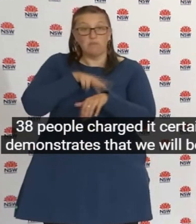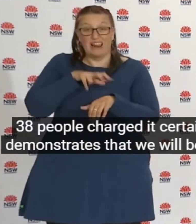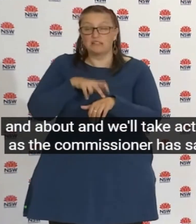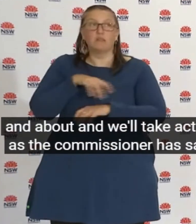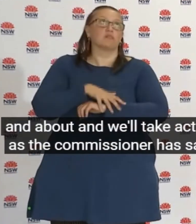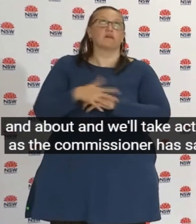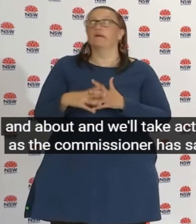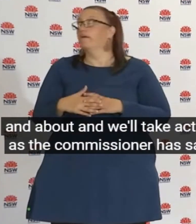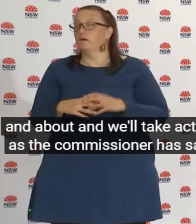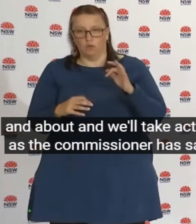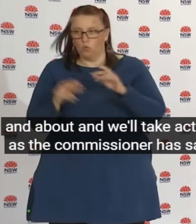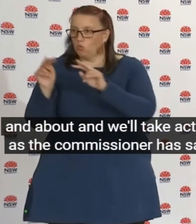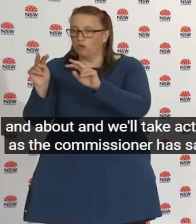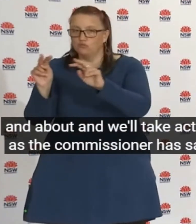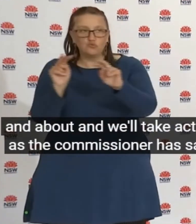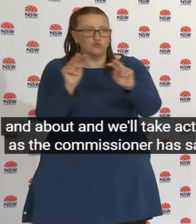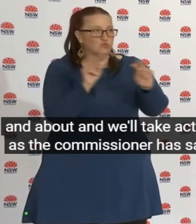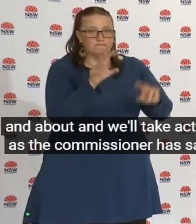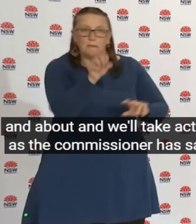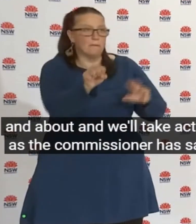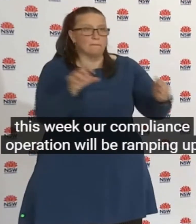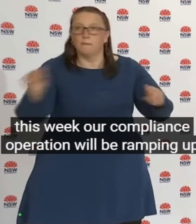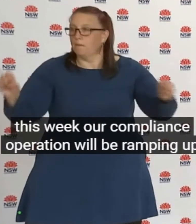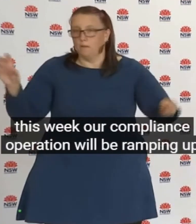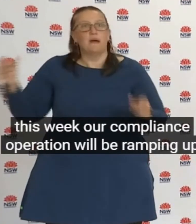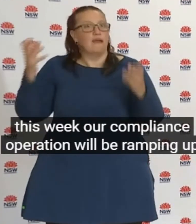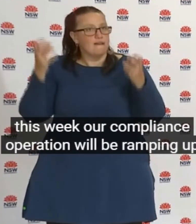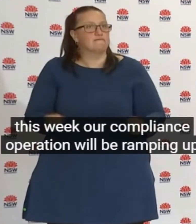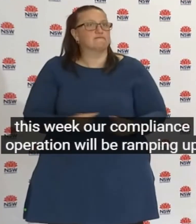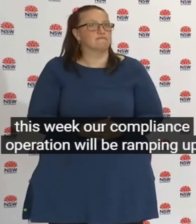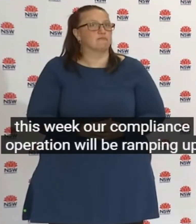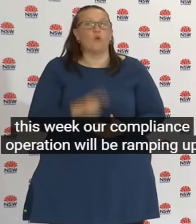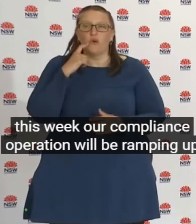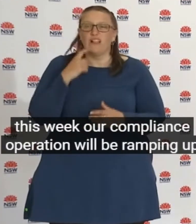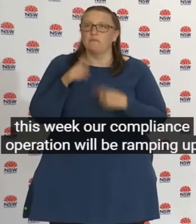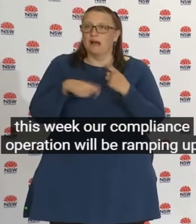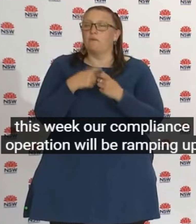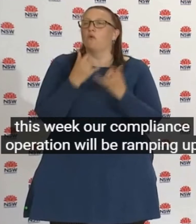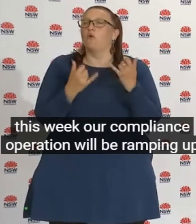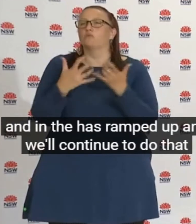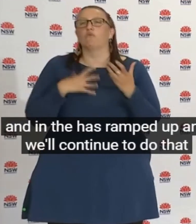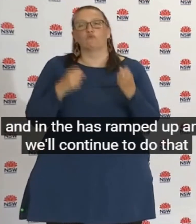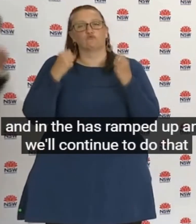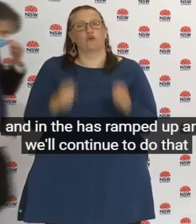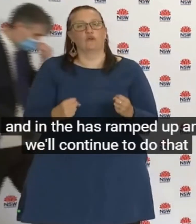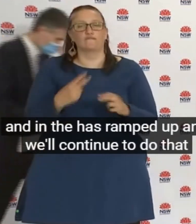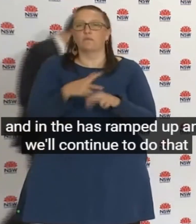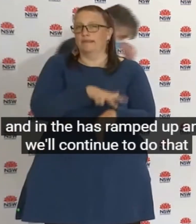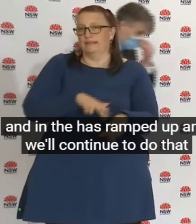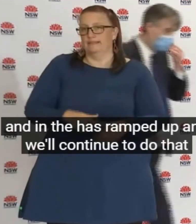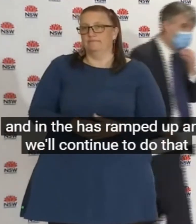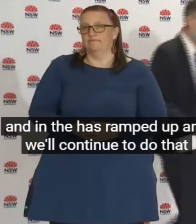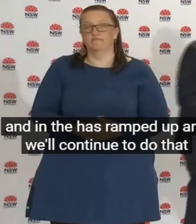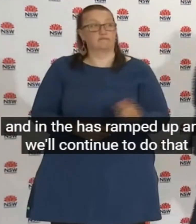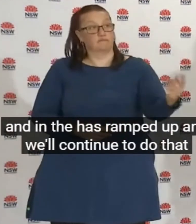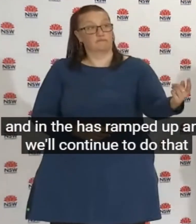compliance operation will be ramping up, and it has ramped up and will continue to do that. Dr. McAnulty, yesterday there was 120